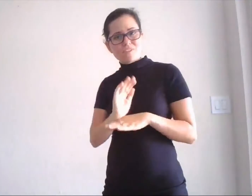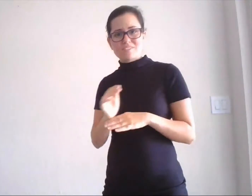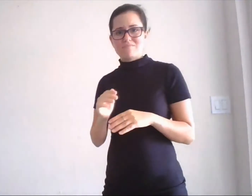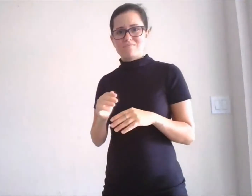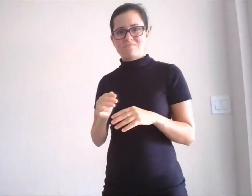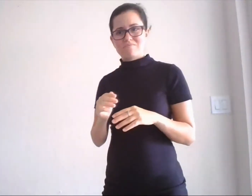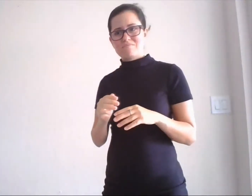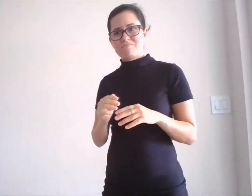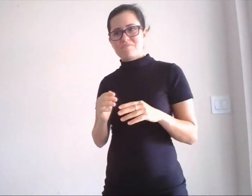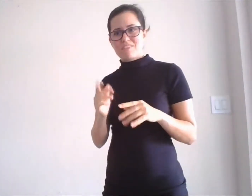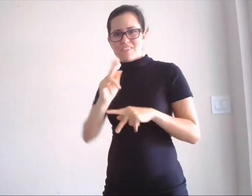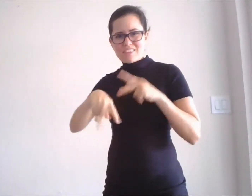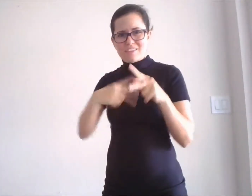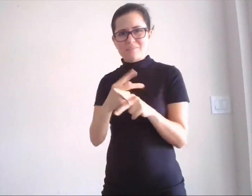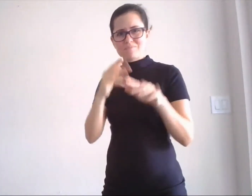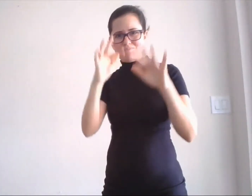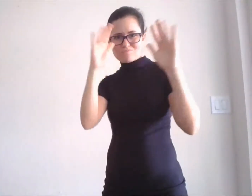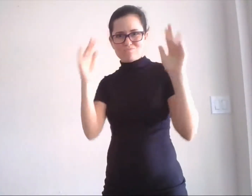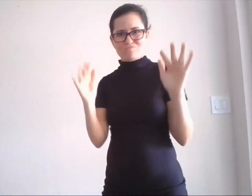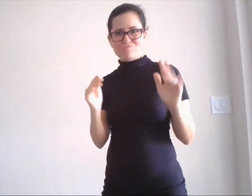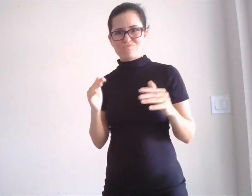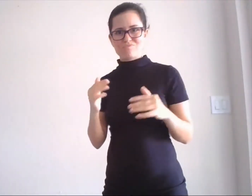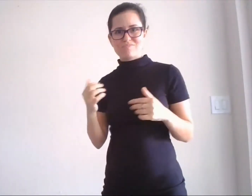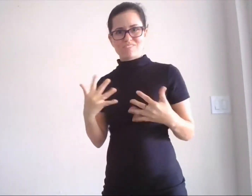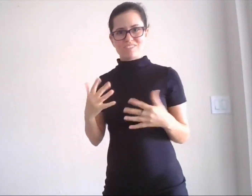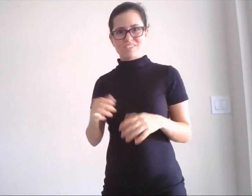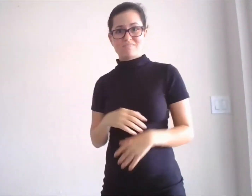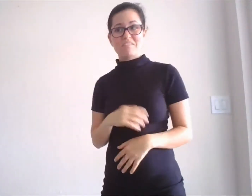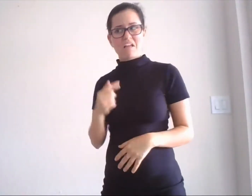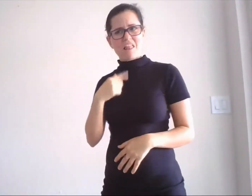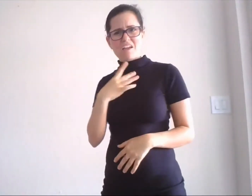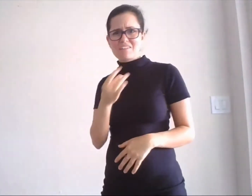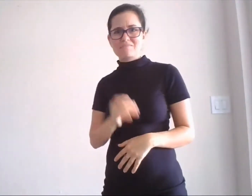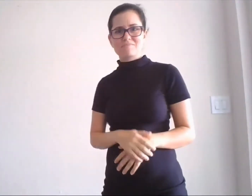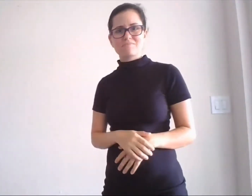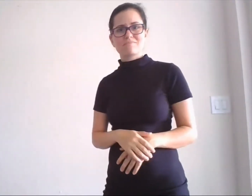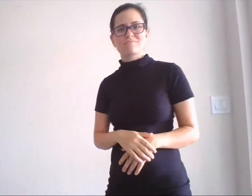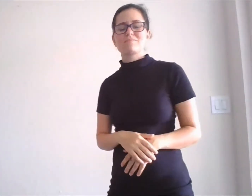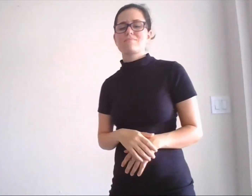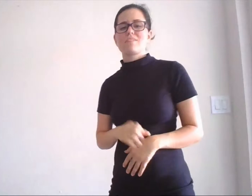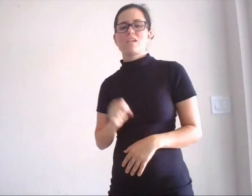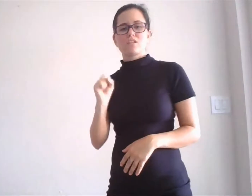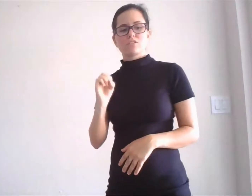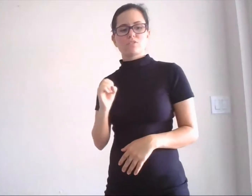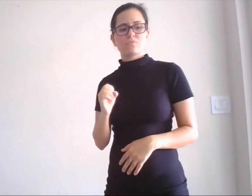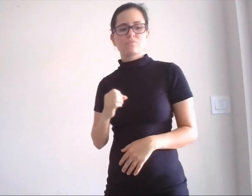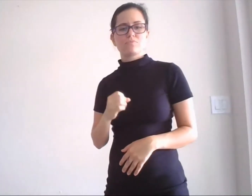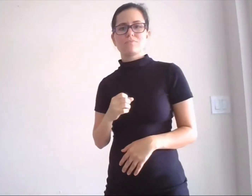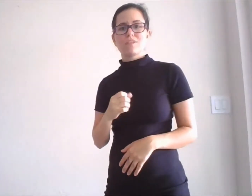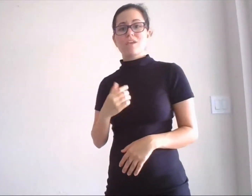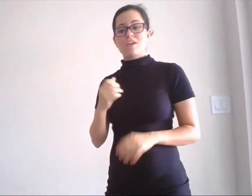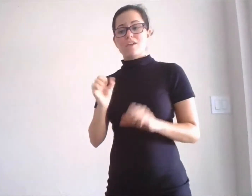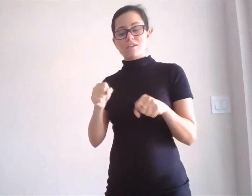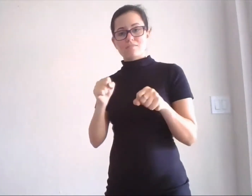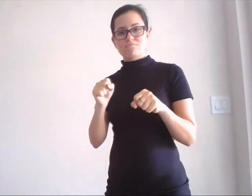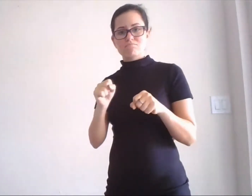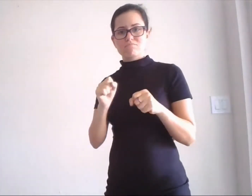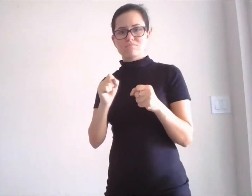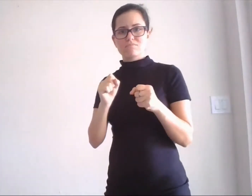where it turns the house blue and then plays like moon music. That's not creepy. That's awesome. So you put